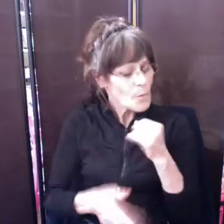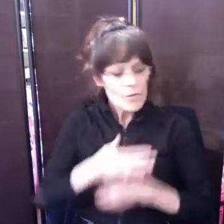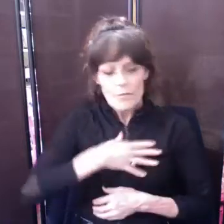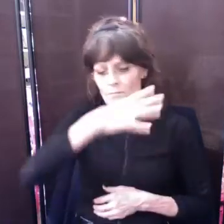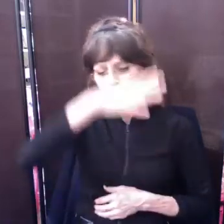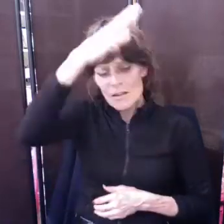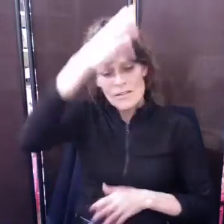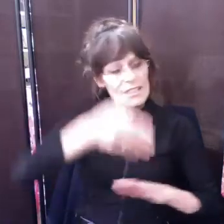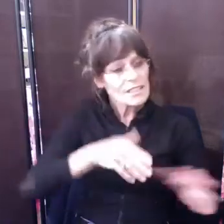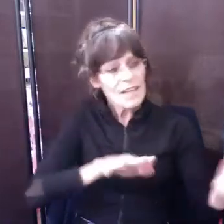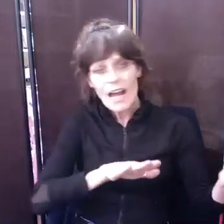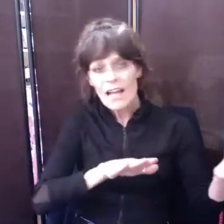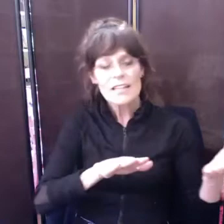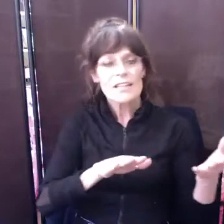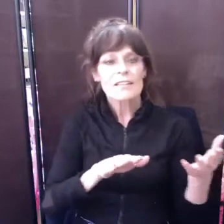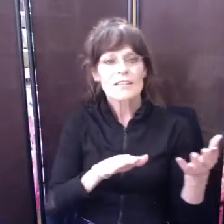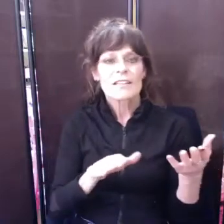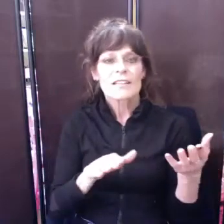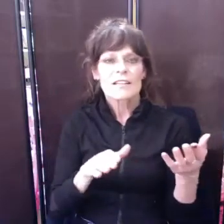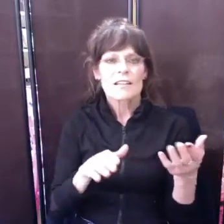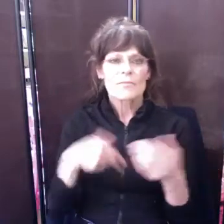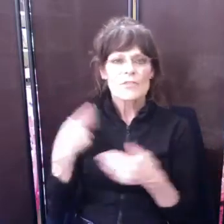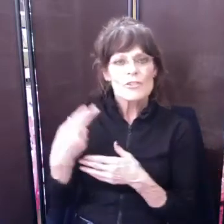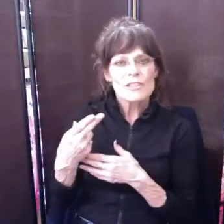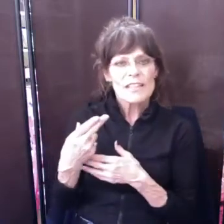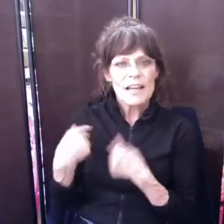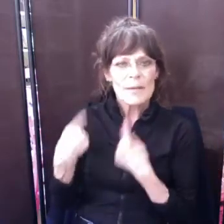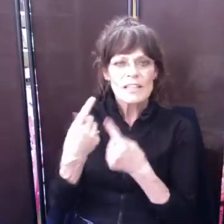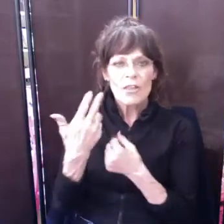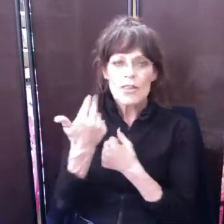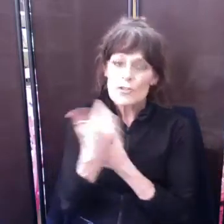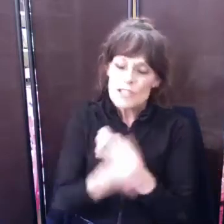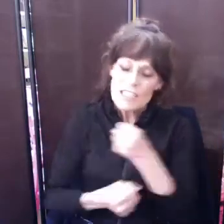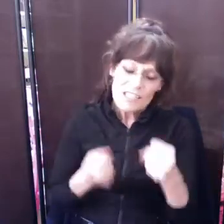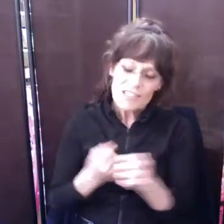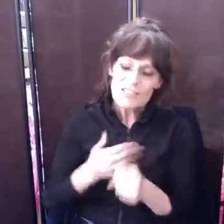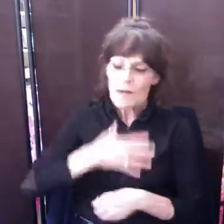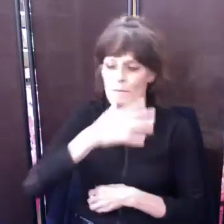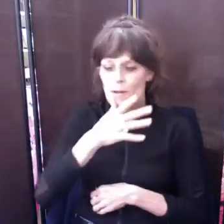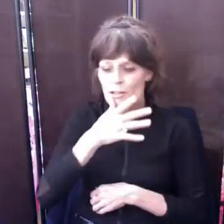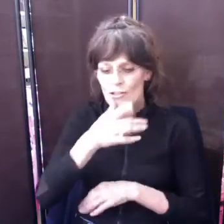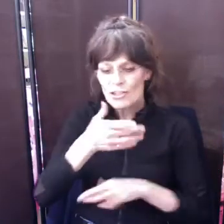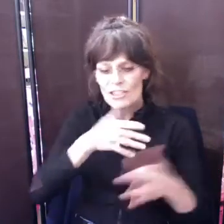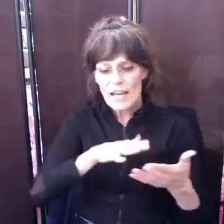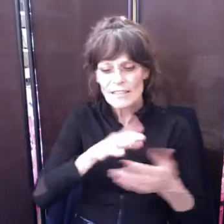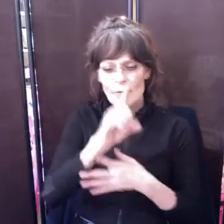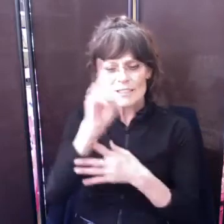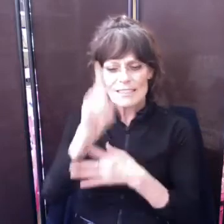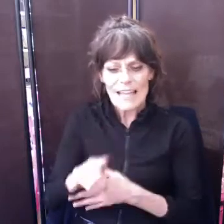Anonymous, like I said. Thursday is the 13th anniversary of my mother's death, and I was in Dallas, Texas. I had spoken